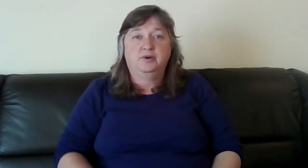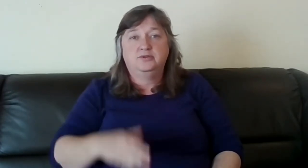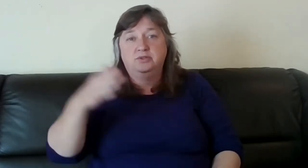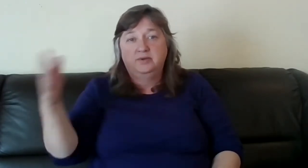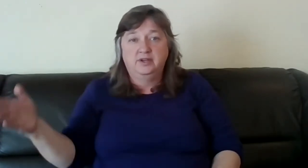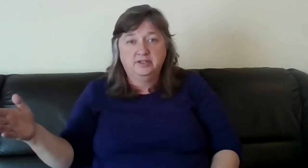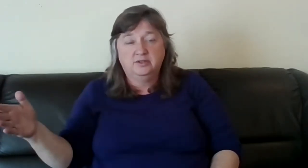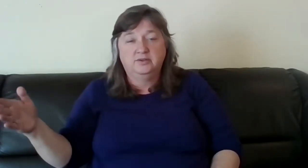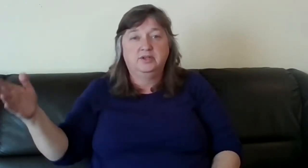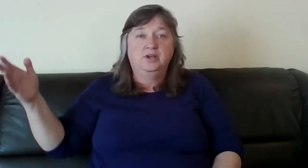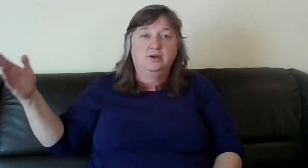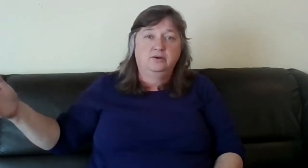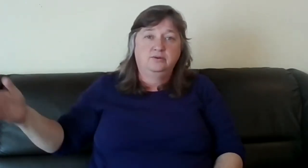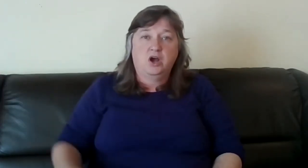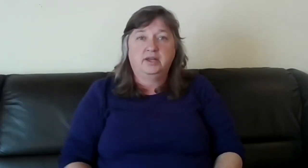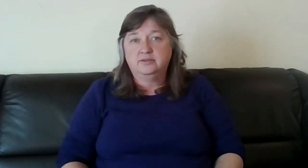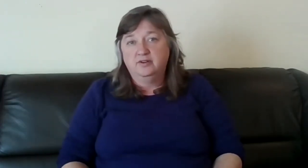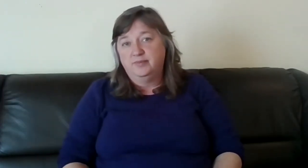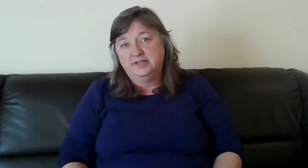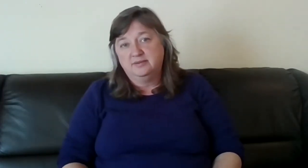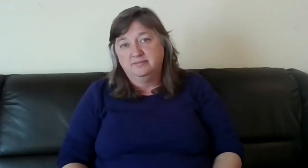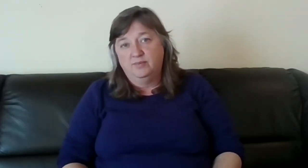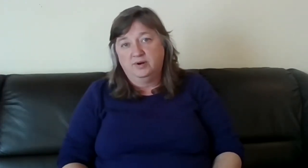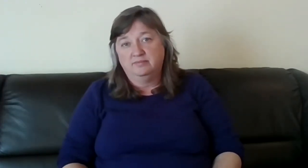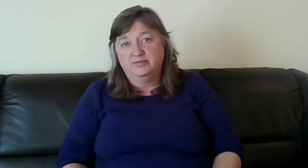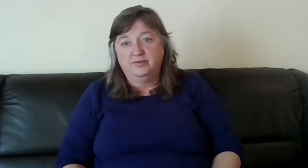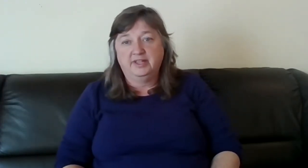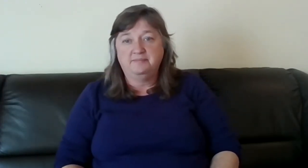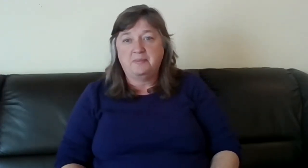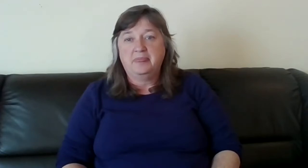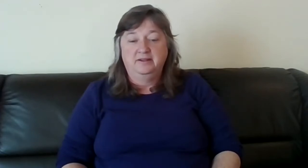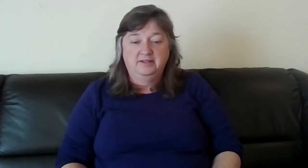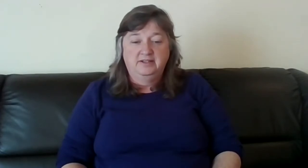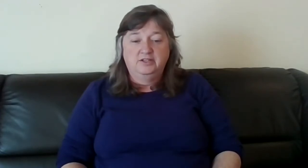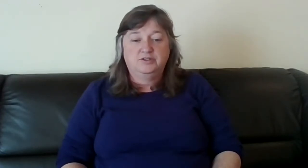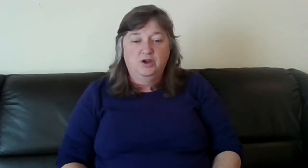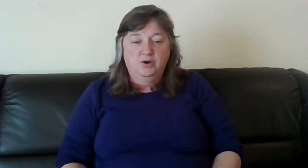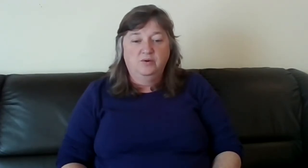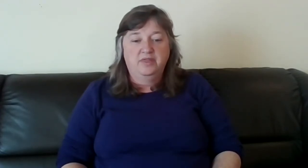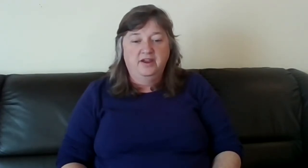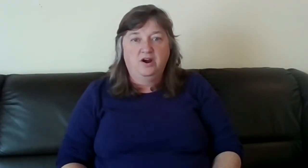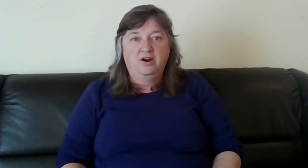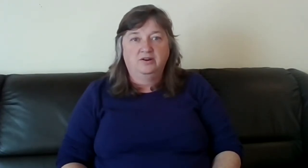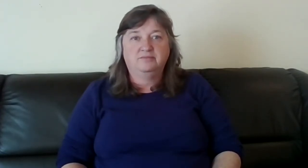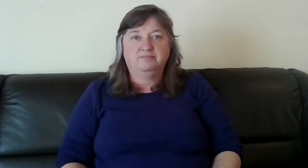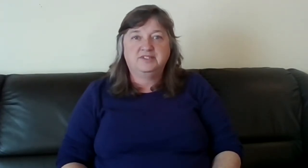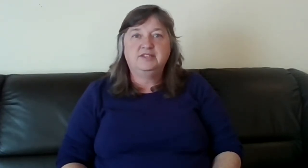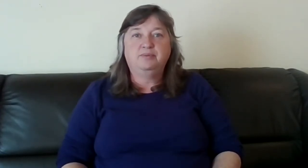opposed to hearing children who talk at 12 months more frequently. So there are